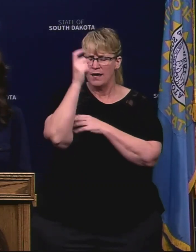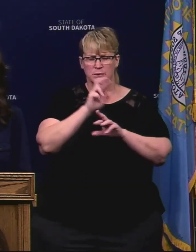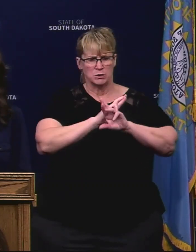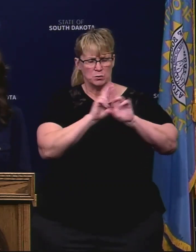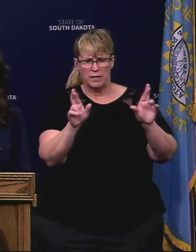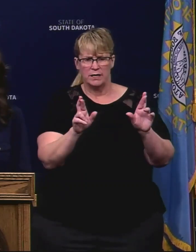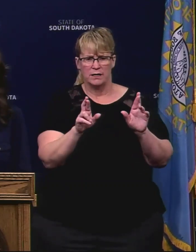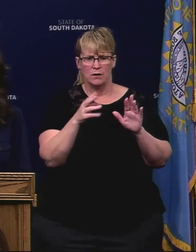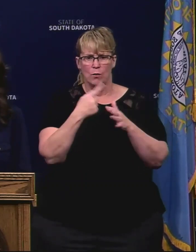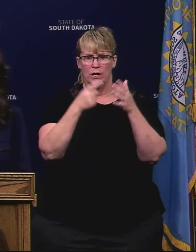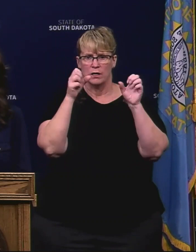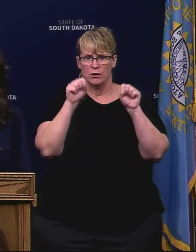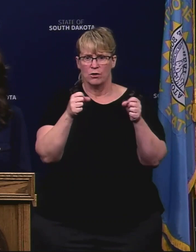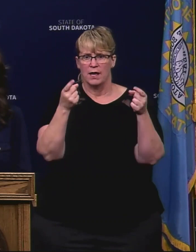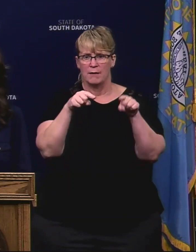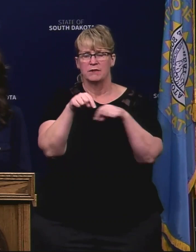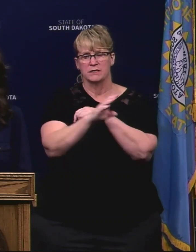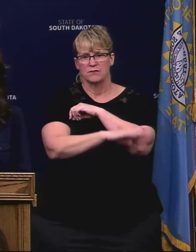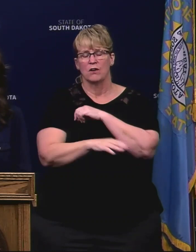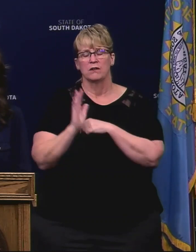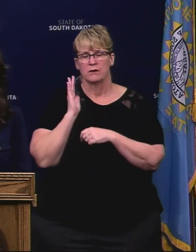situation that could come along this fall.